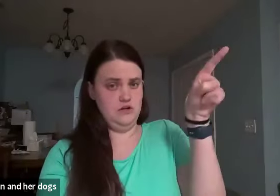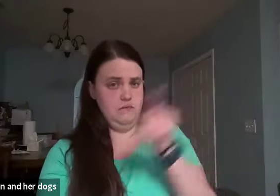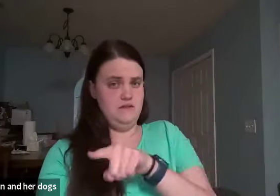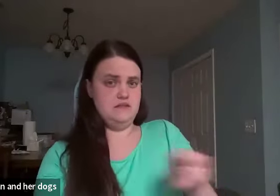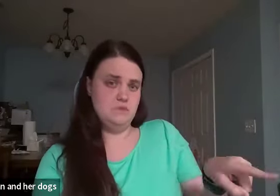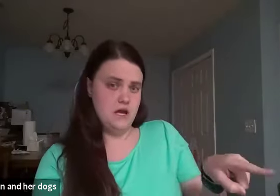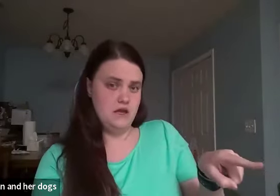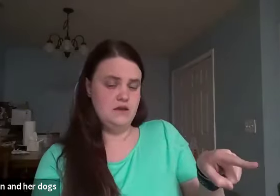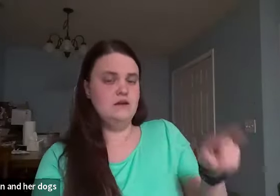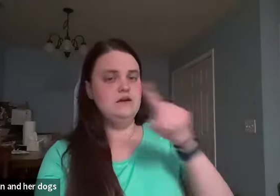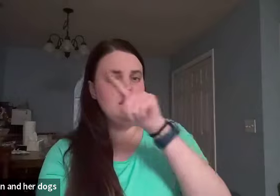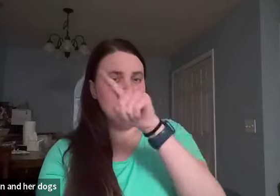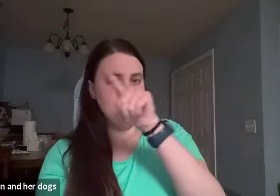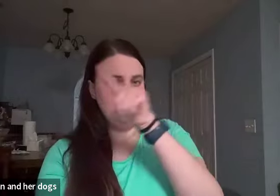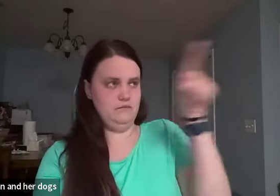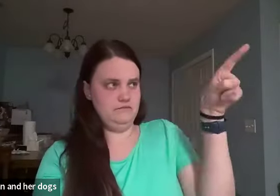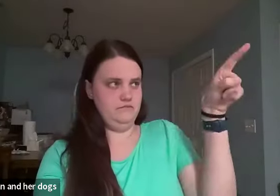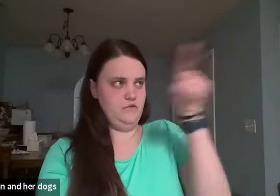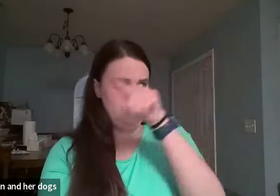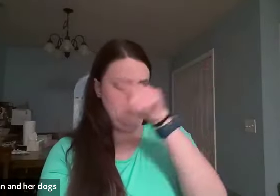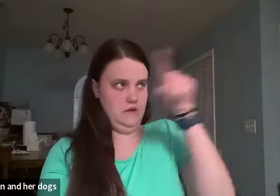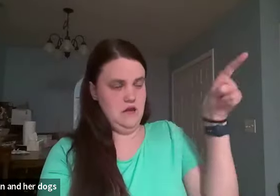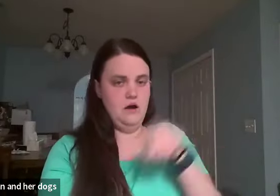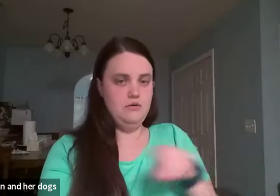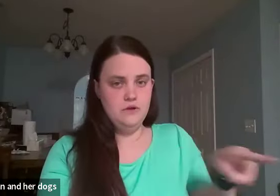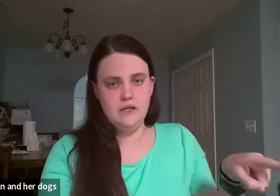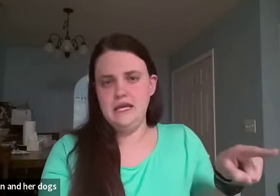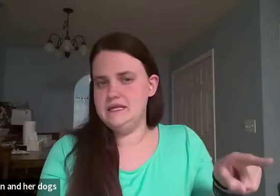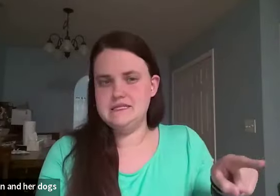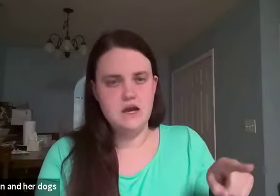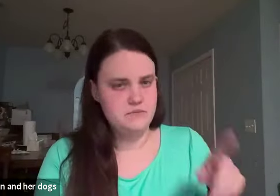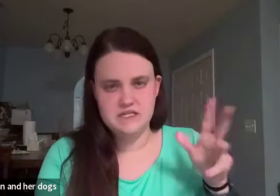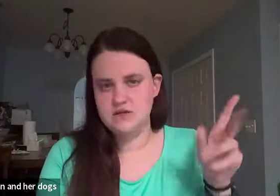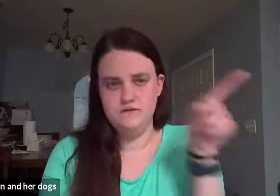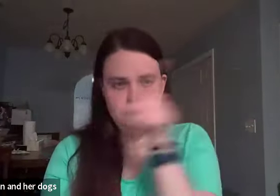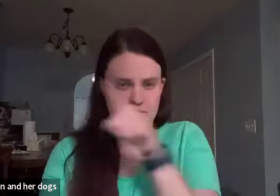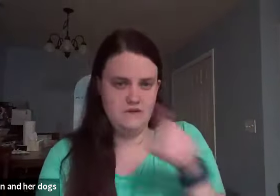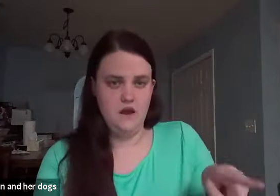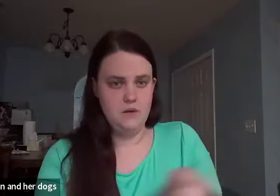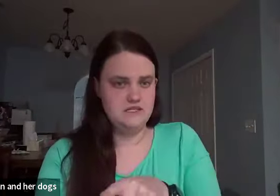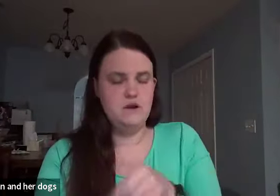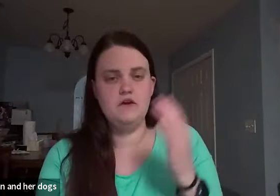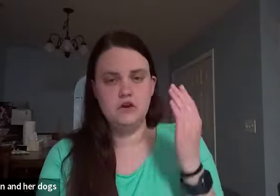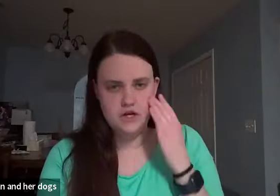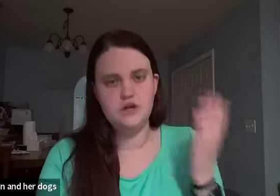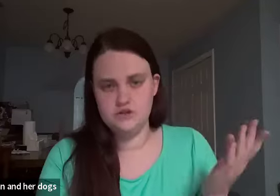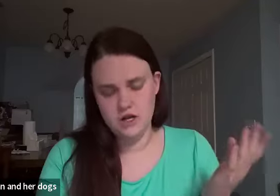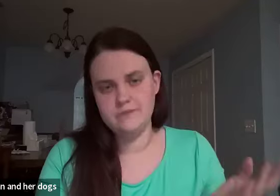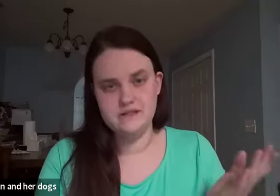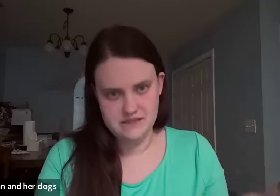started mine this way, going from in to out. It is not a big deal if you do it the opposite way. They're gonna know you're talking about a